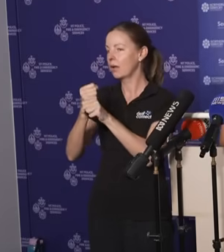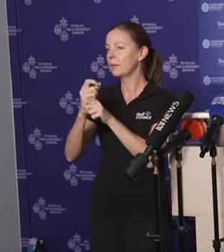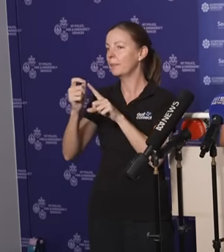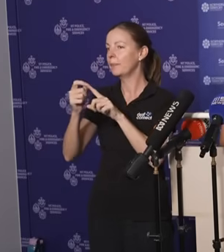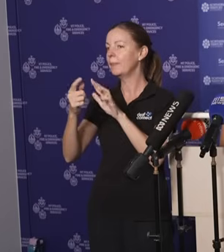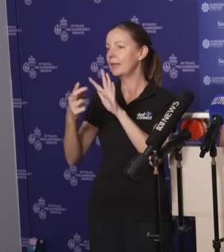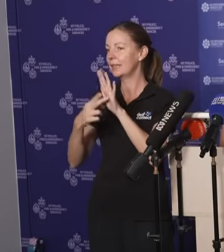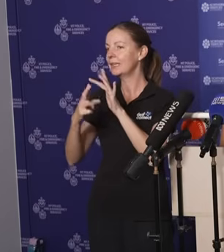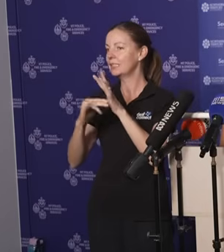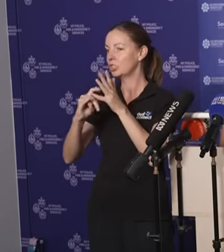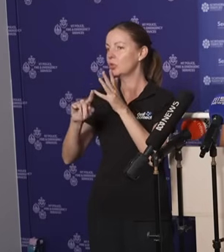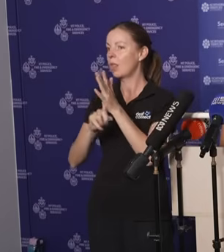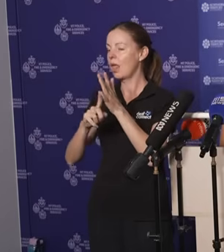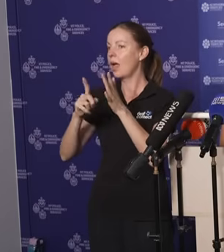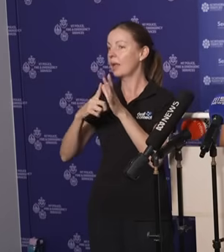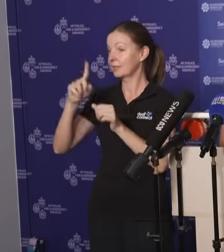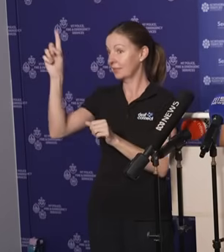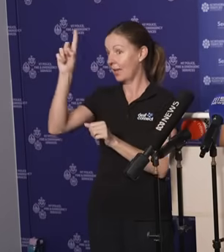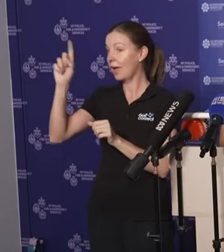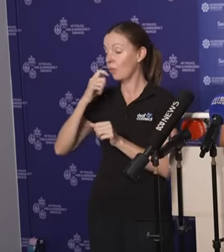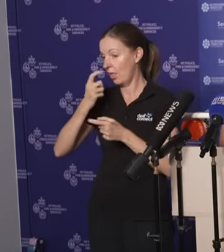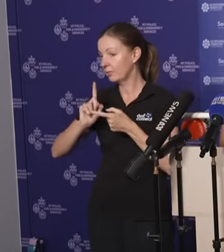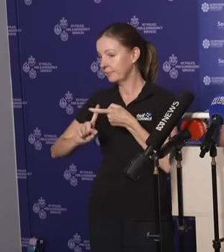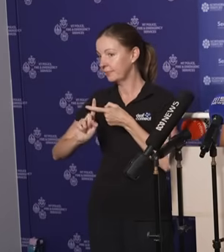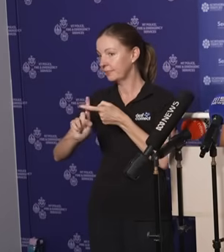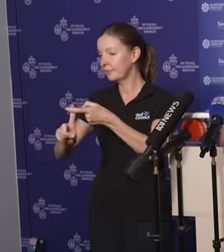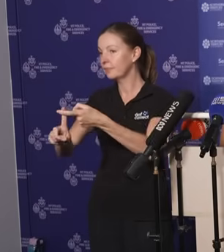this morning, McClure Island